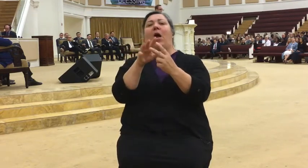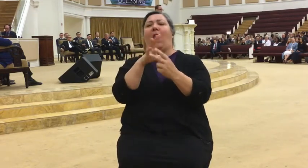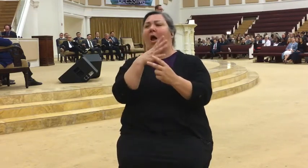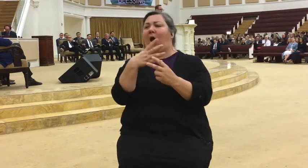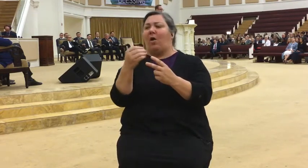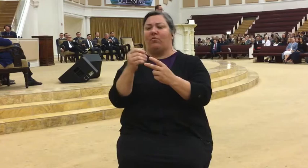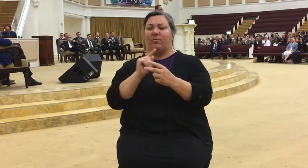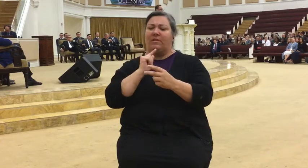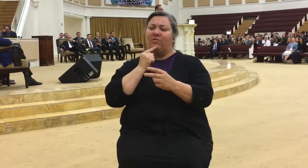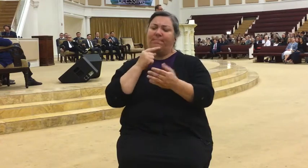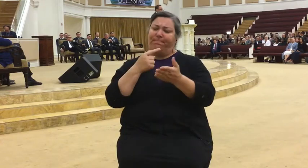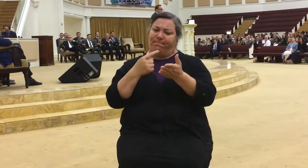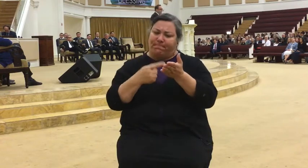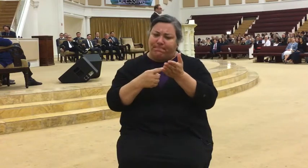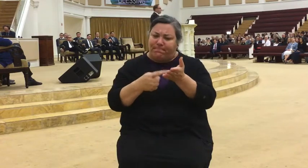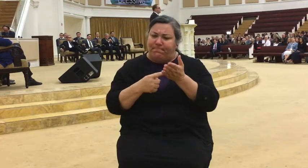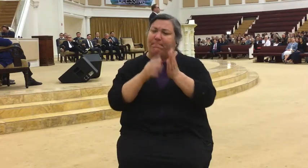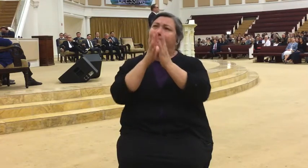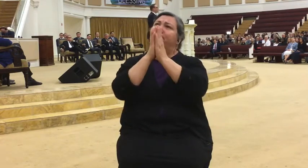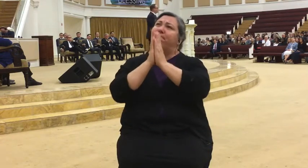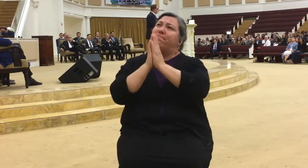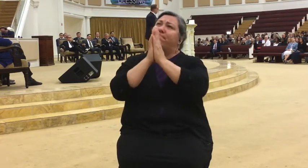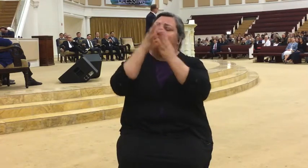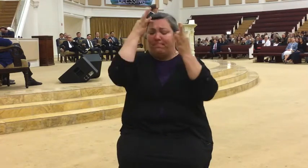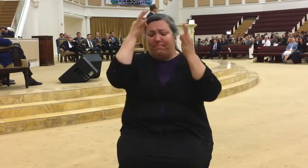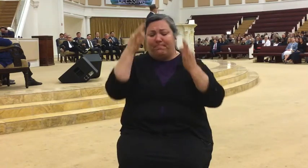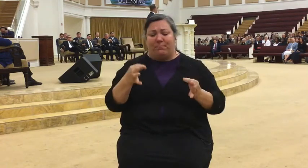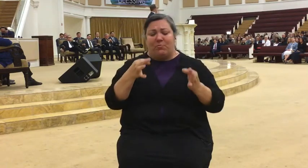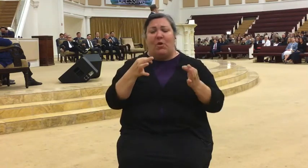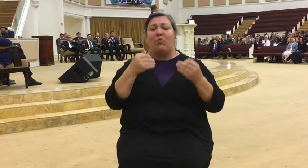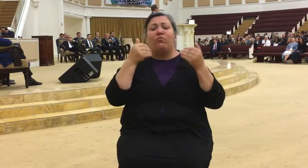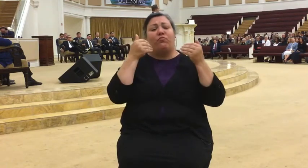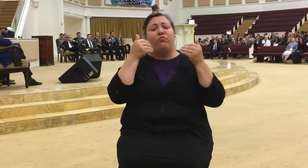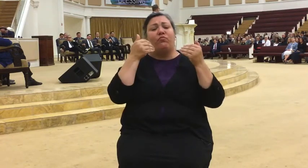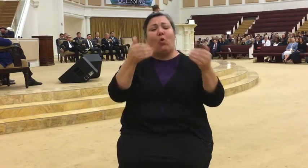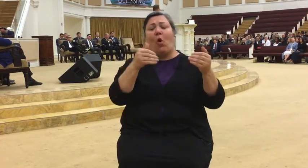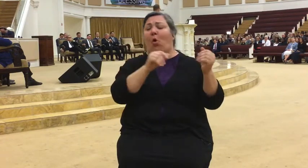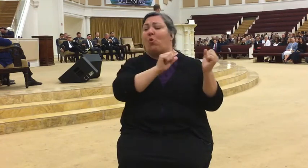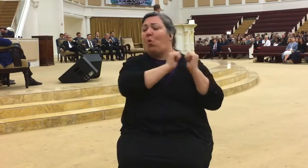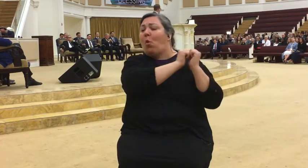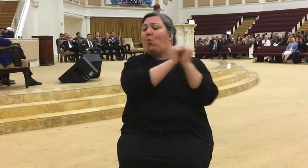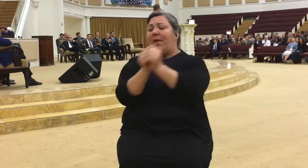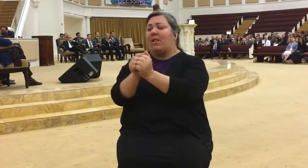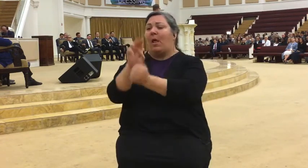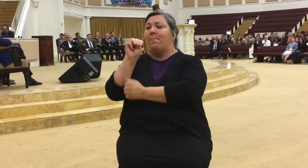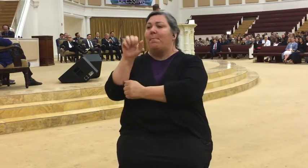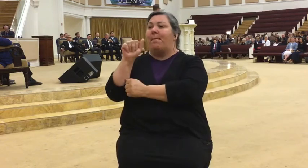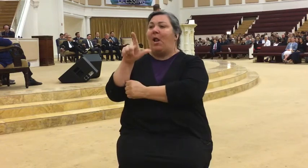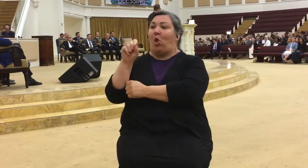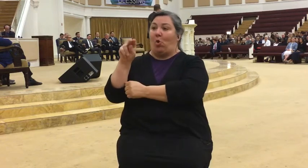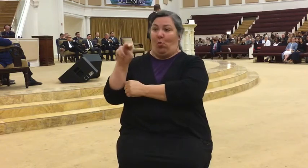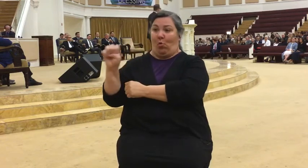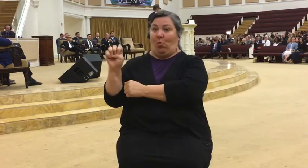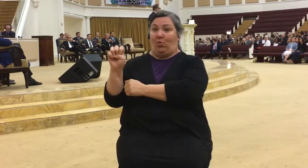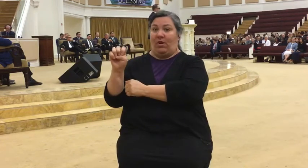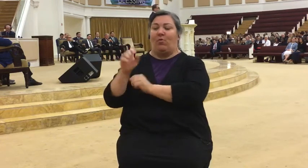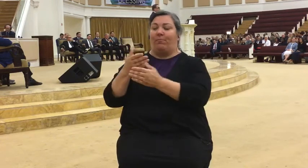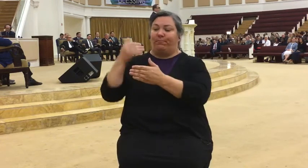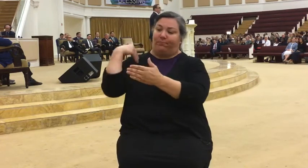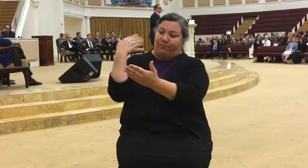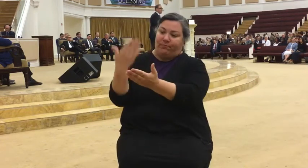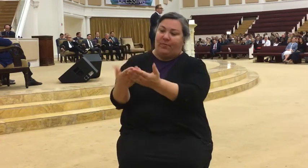of discussions and prayer, they decided to go with the Malones to Roatan, Honduras, to a country they'd never been, to a